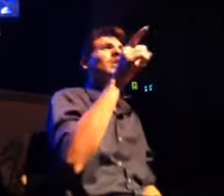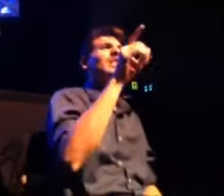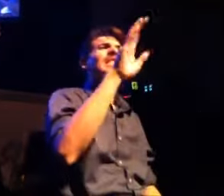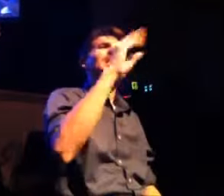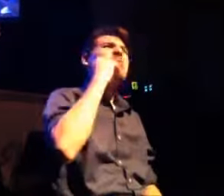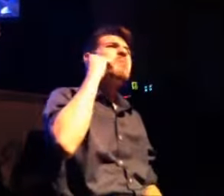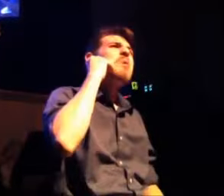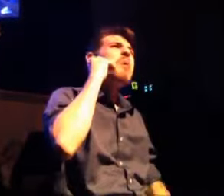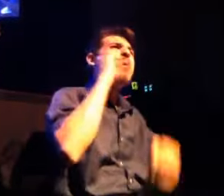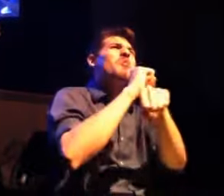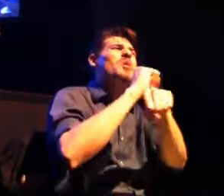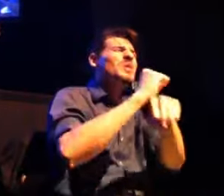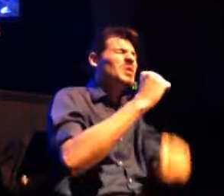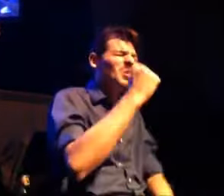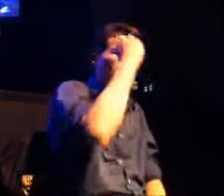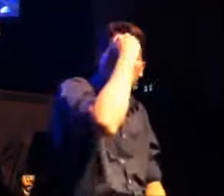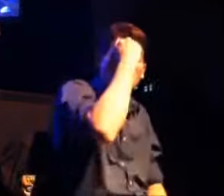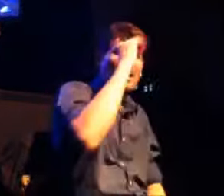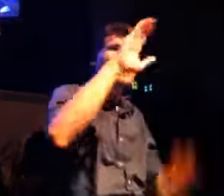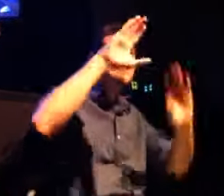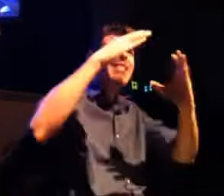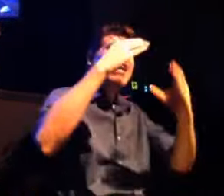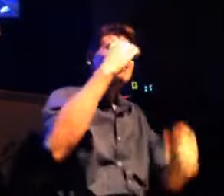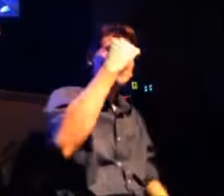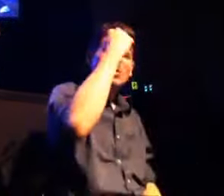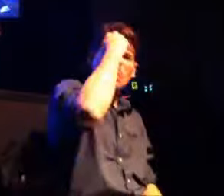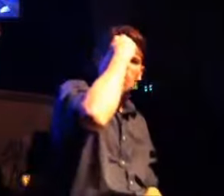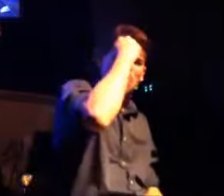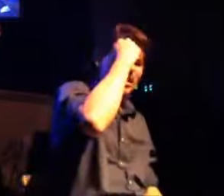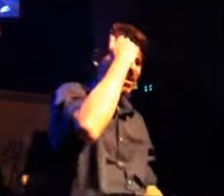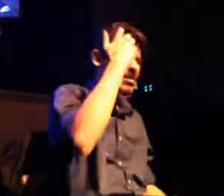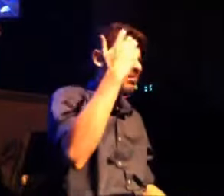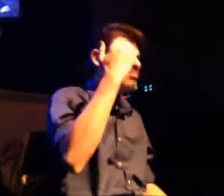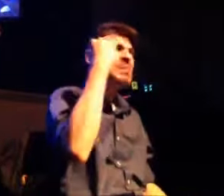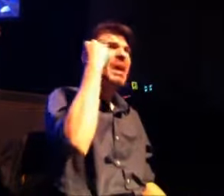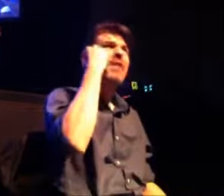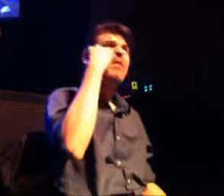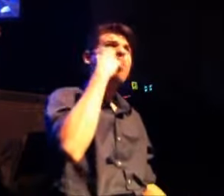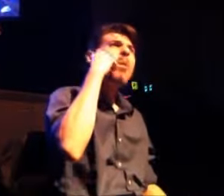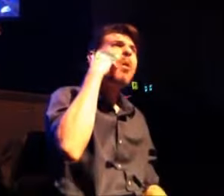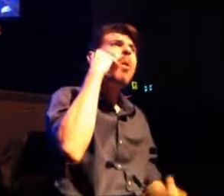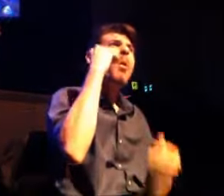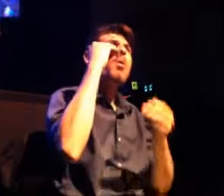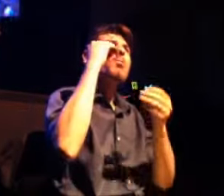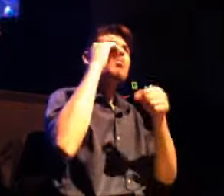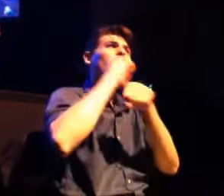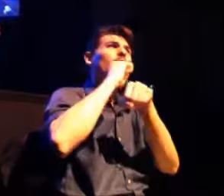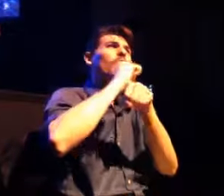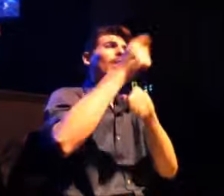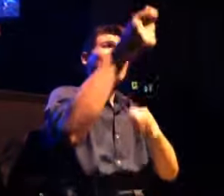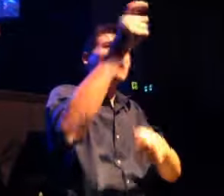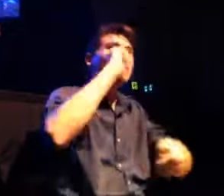Just stupid. If Mr. Peters keeps assigning so much homework, I'm